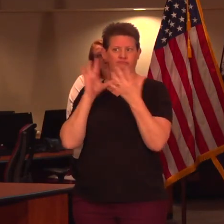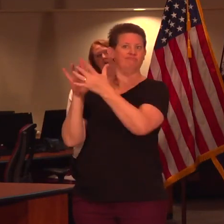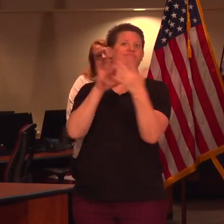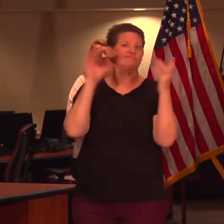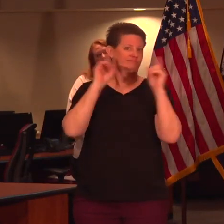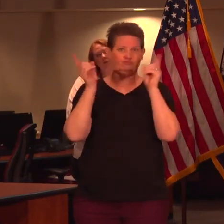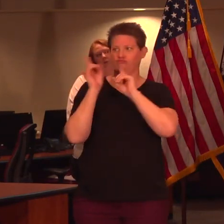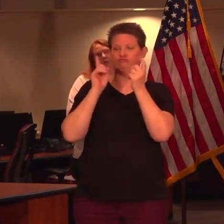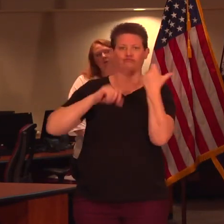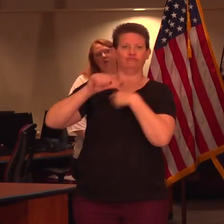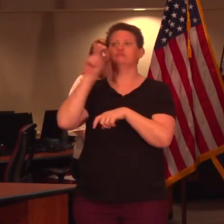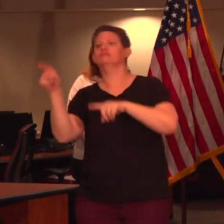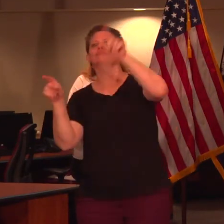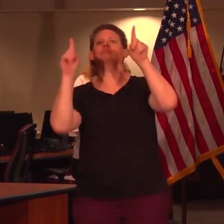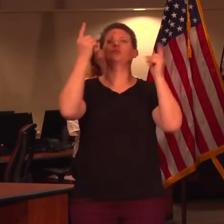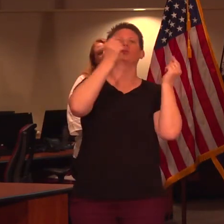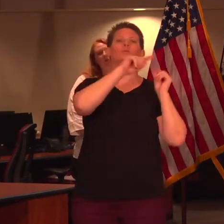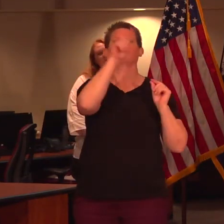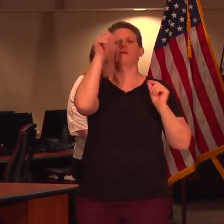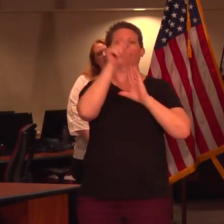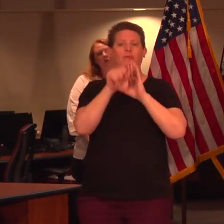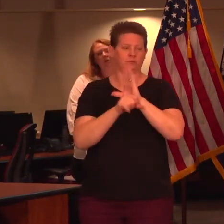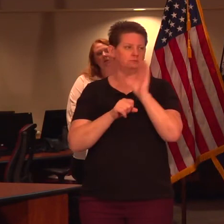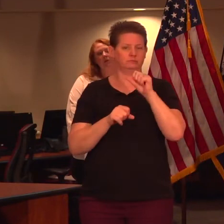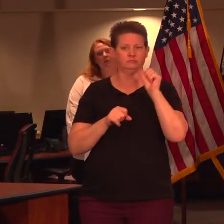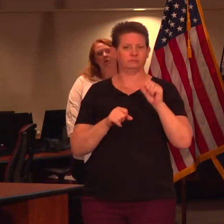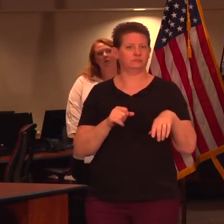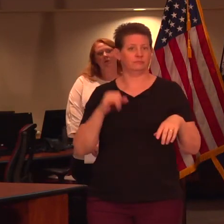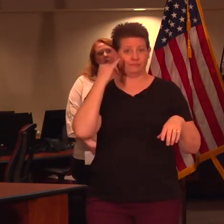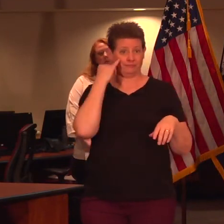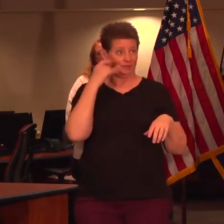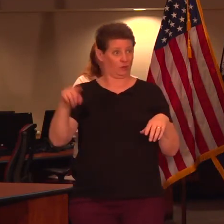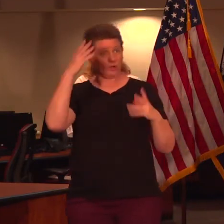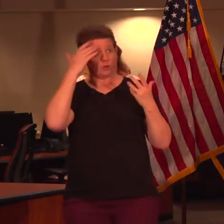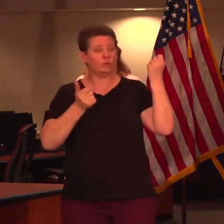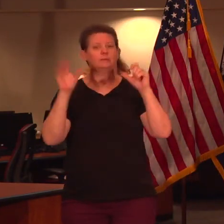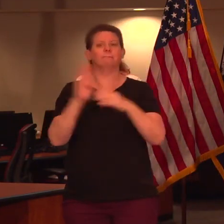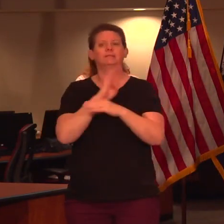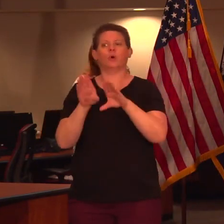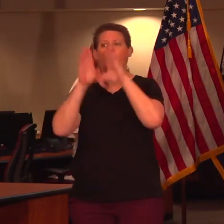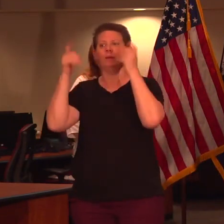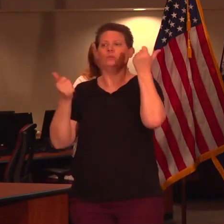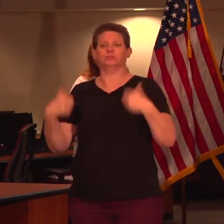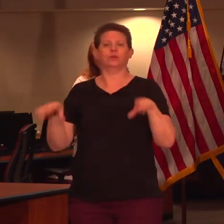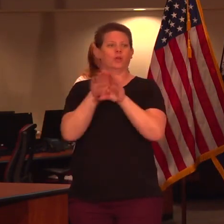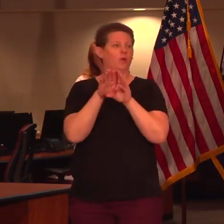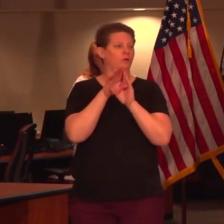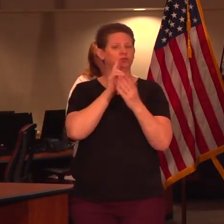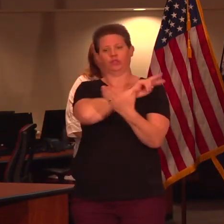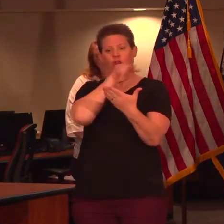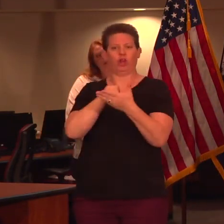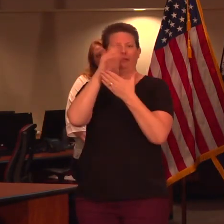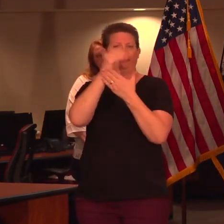ideas, what they're doing in other states. And I would say for those who want to know which businesses are open and which are closed, just look at the